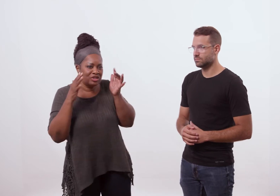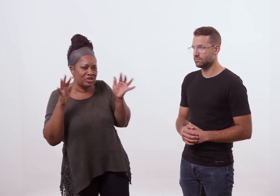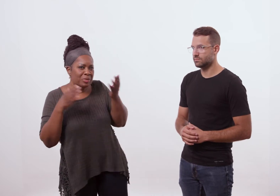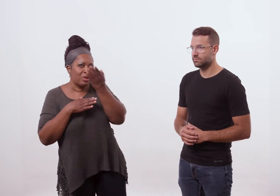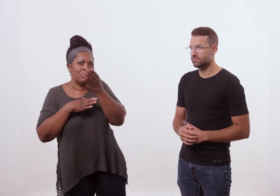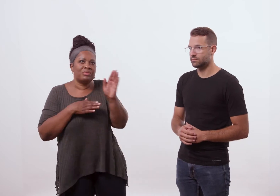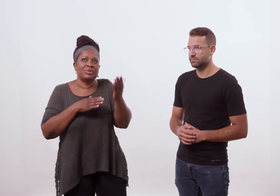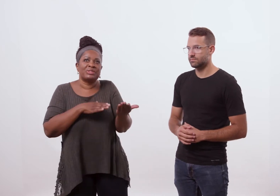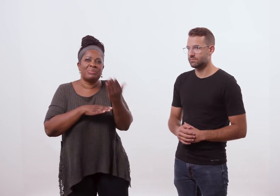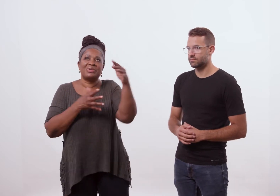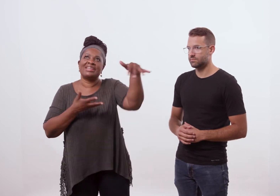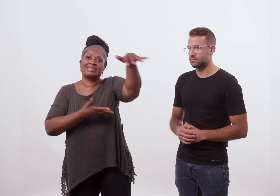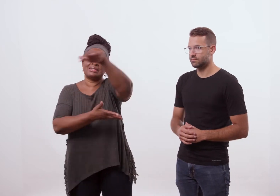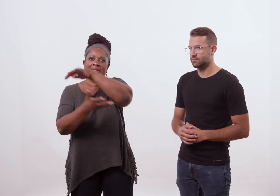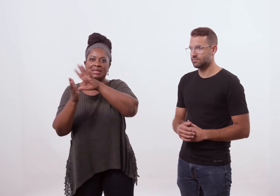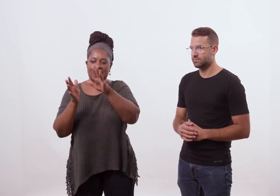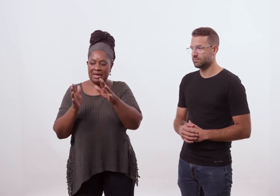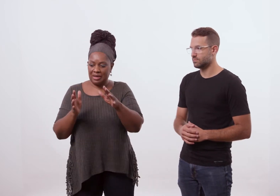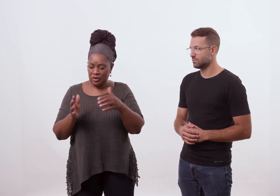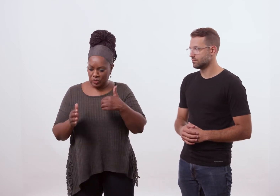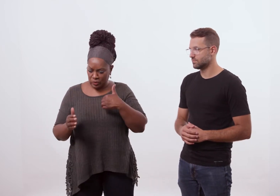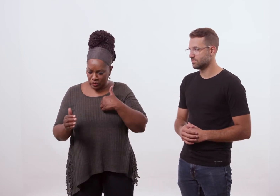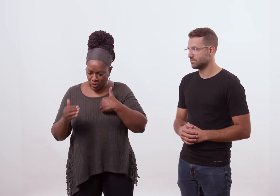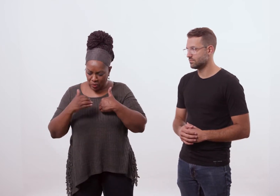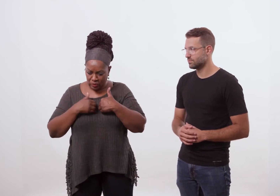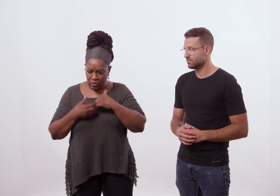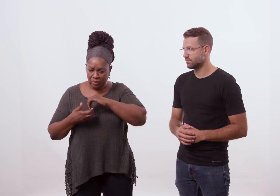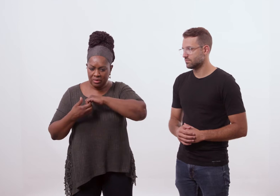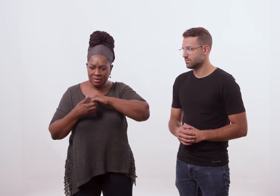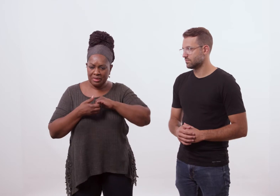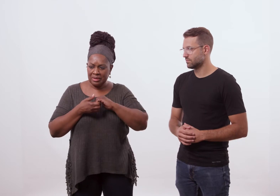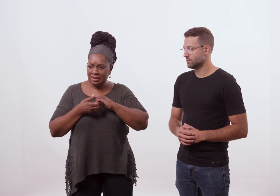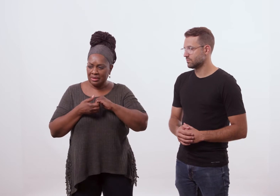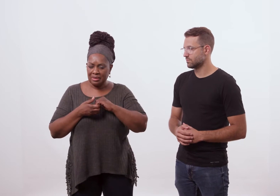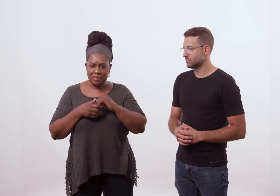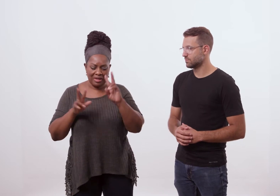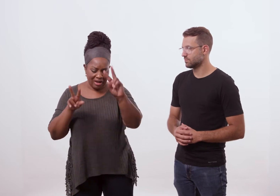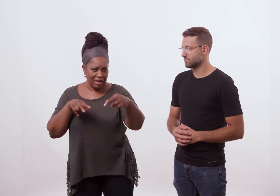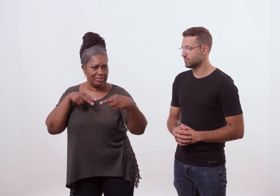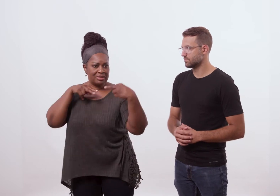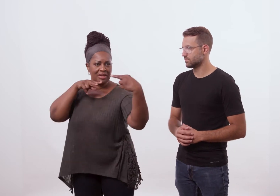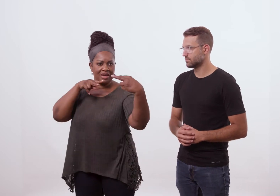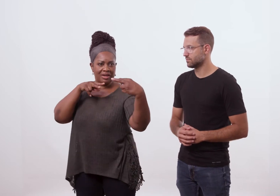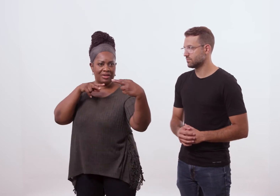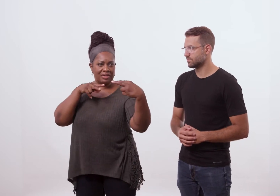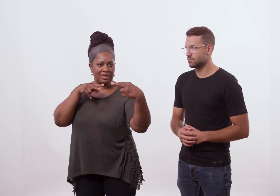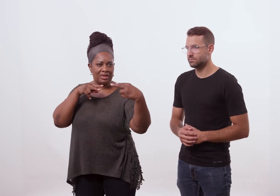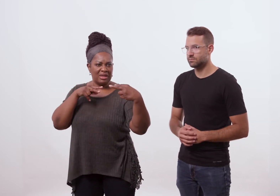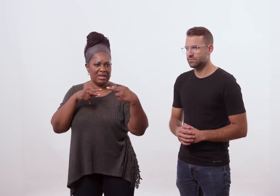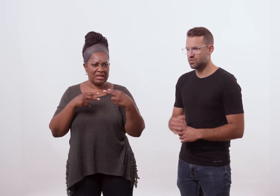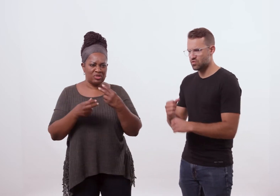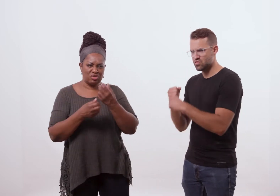as the morning sky. Soul meets soul when eye meets eye. Strong, free, and